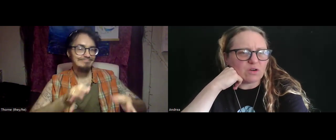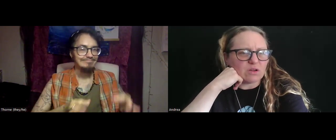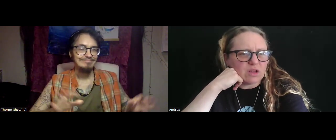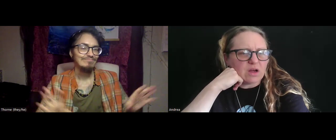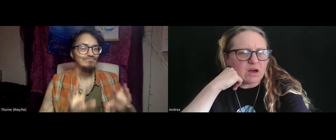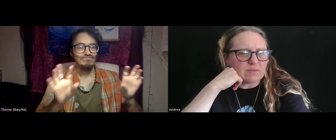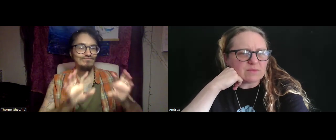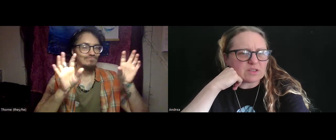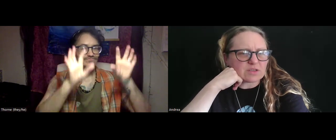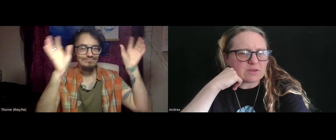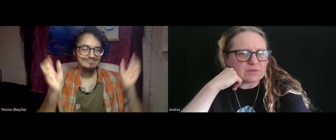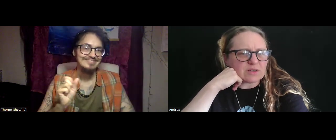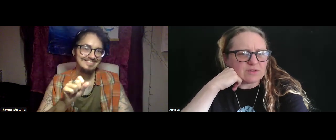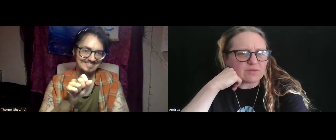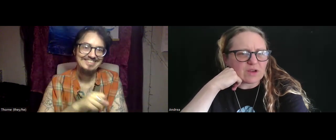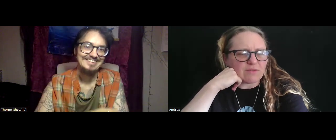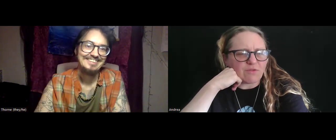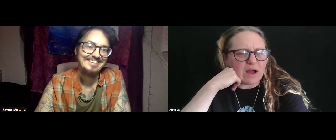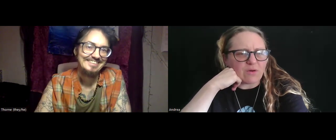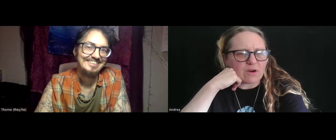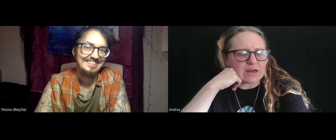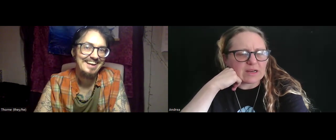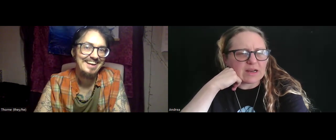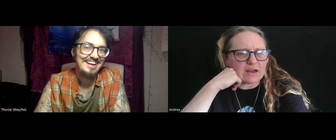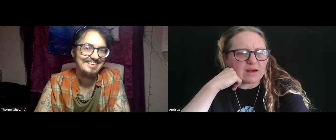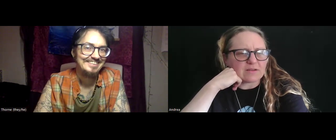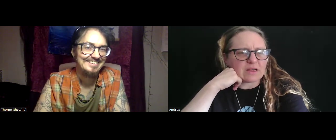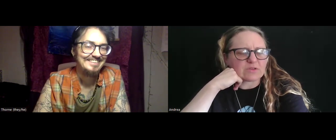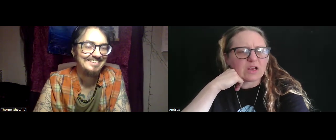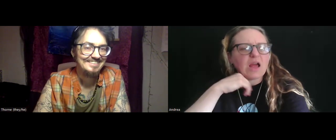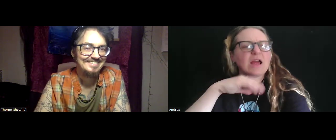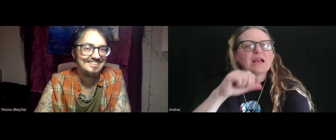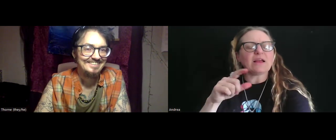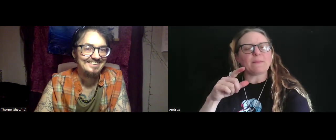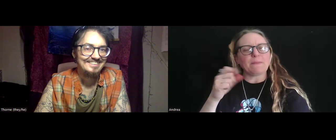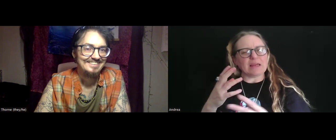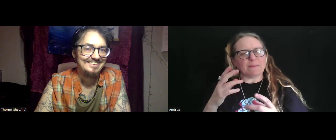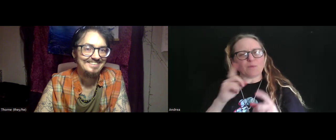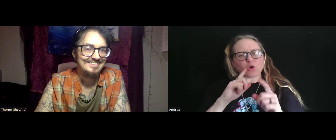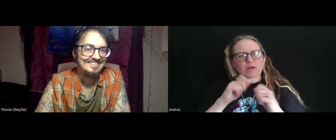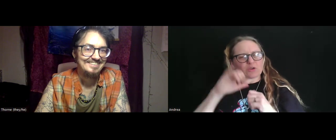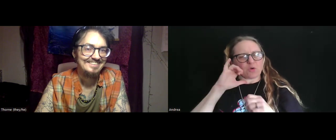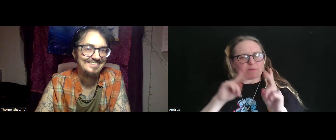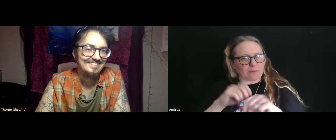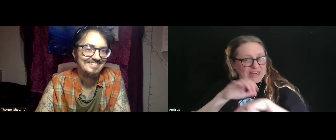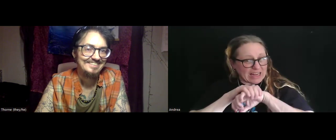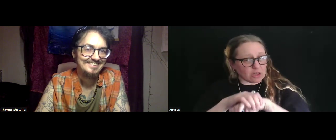visual, descriptive, kind of flowery, language. Yeah, like many Mercury and Taurus people in English